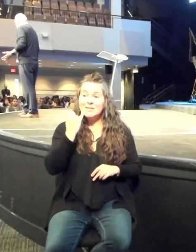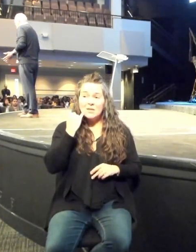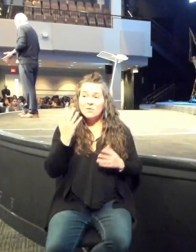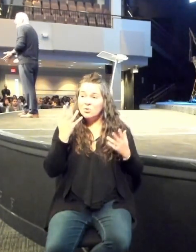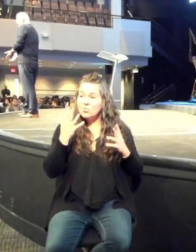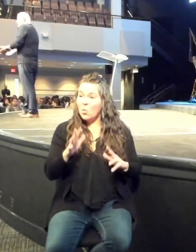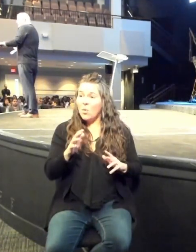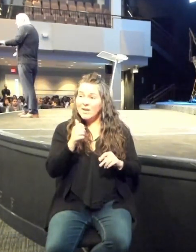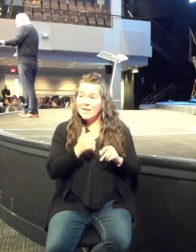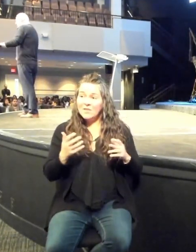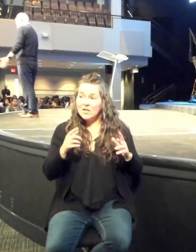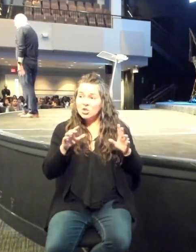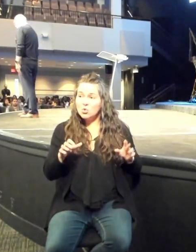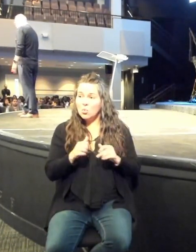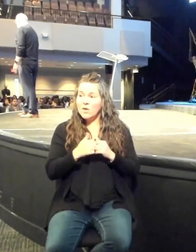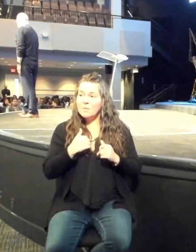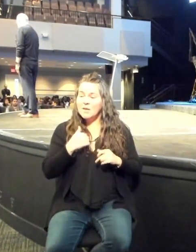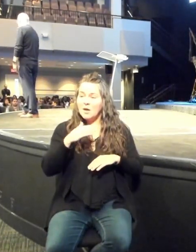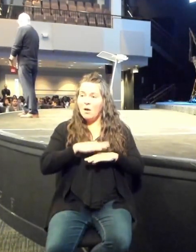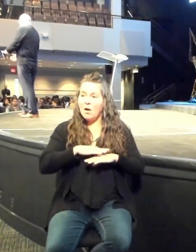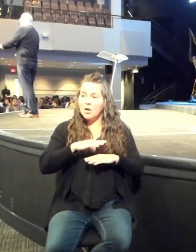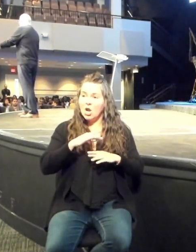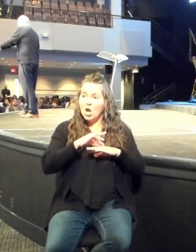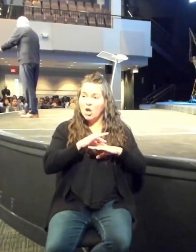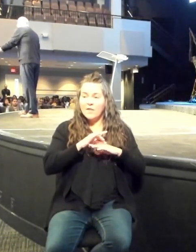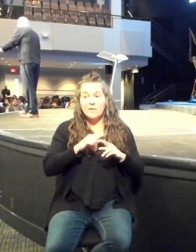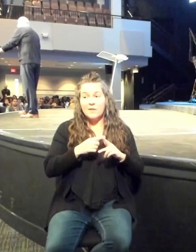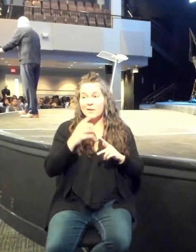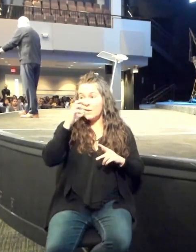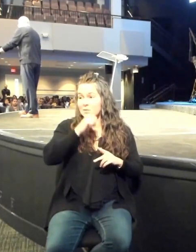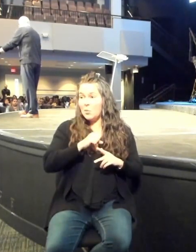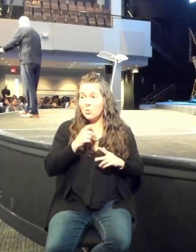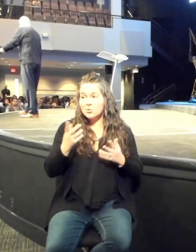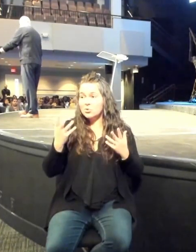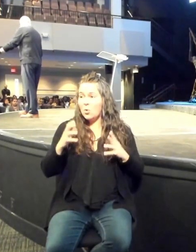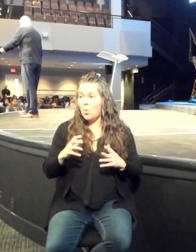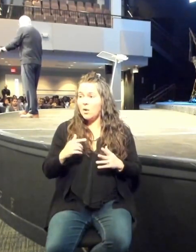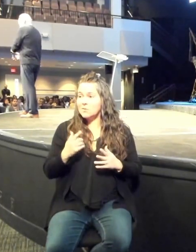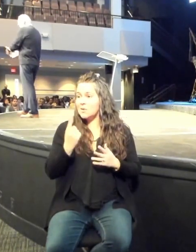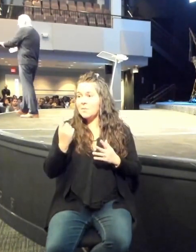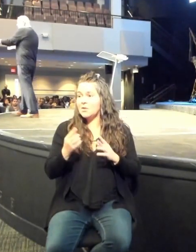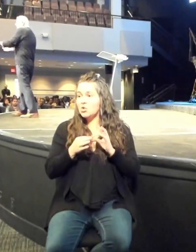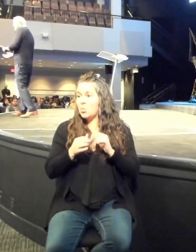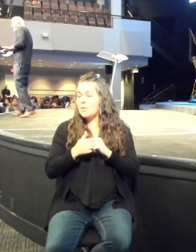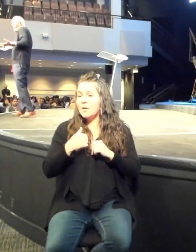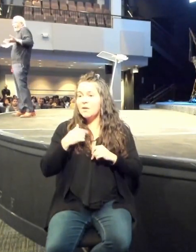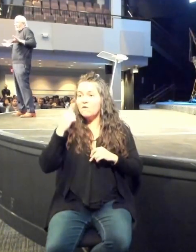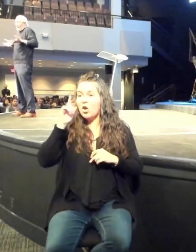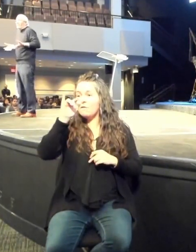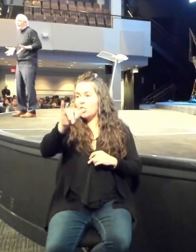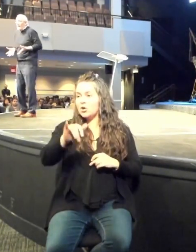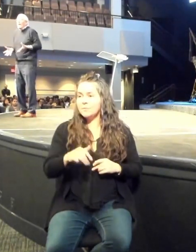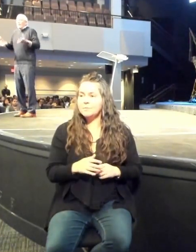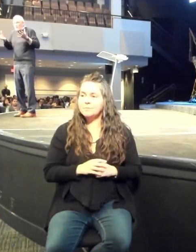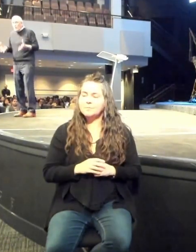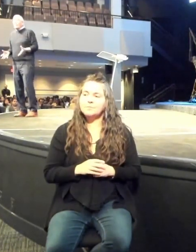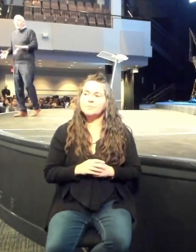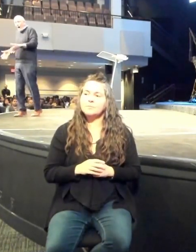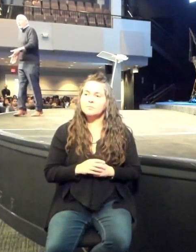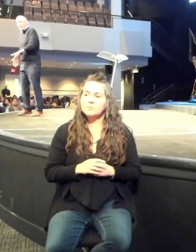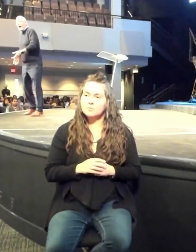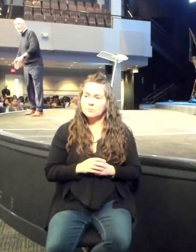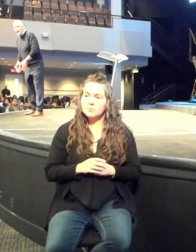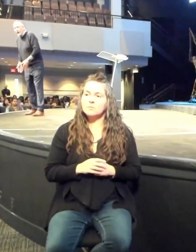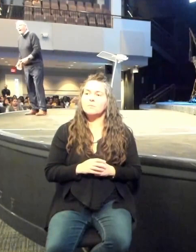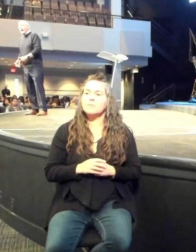with me on earth, I suppose you don't want anything to do with me for eternity. I have to take the choice. If you don't want anything to do with me